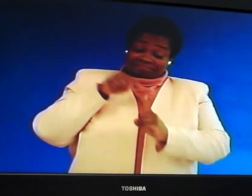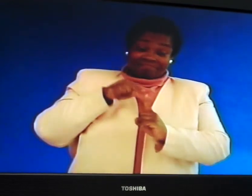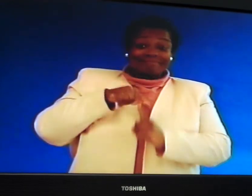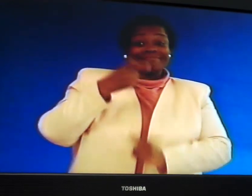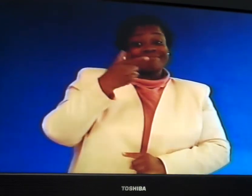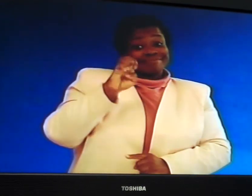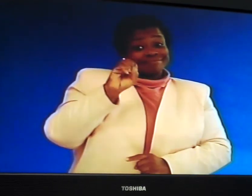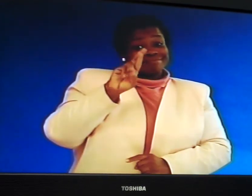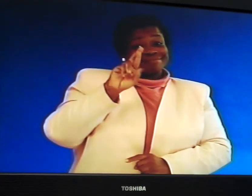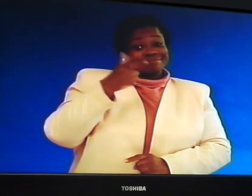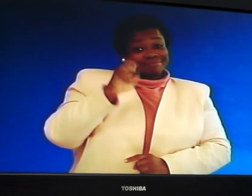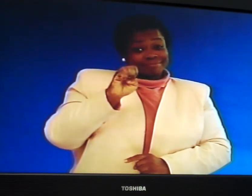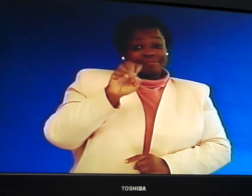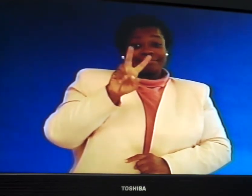His parents were deaf.